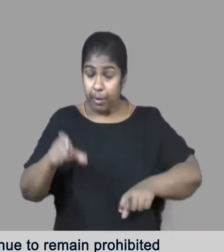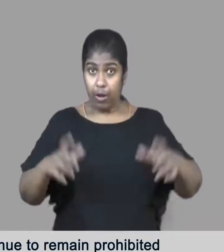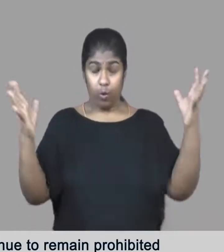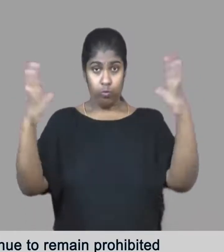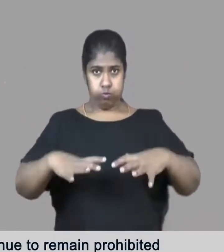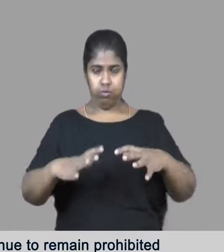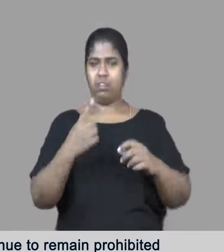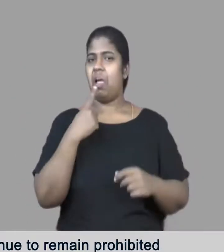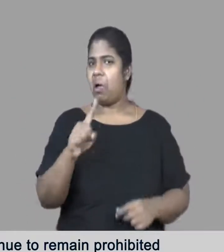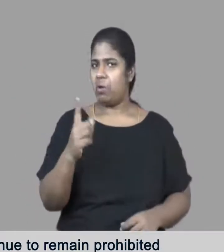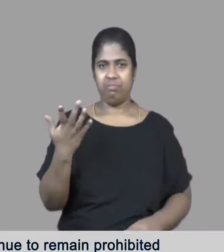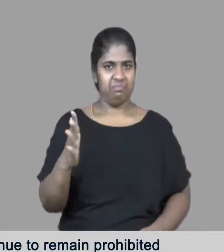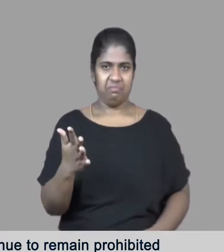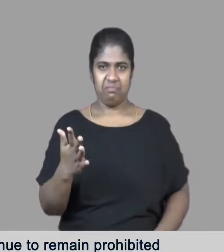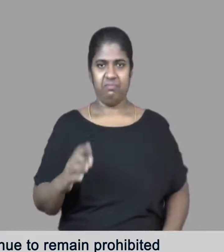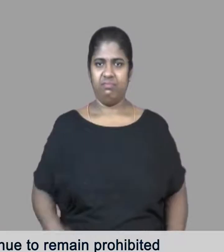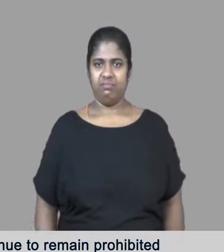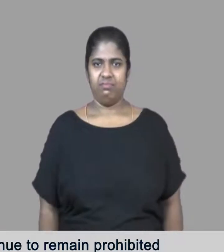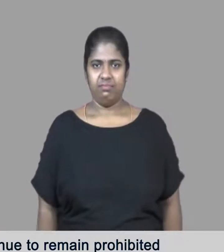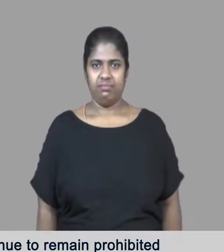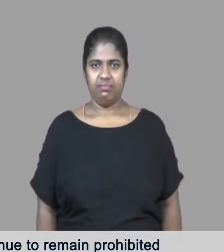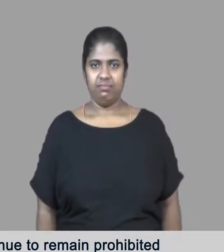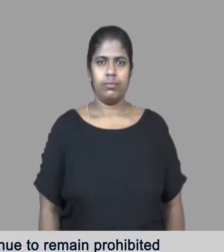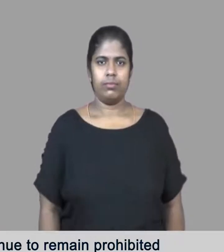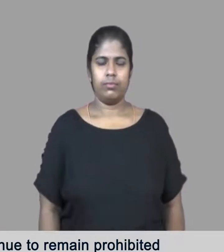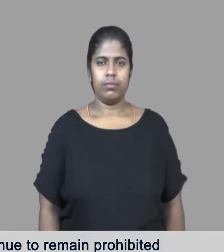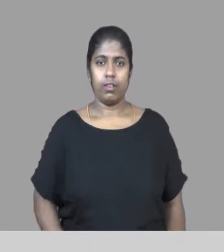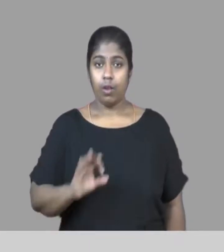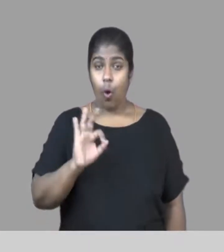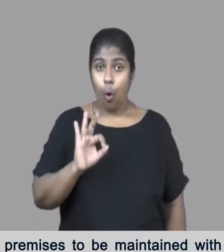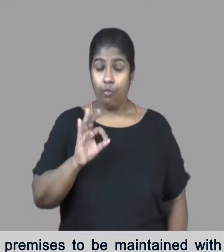Large gatherings continue to remain prohibited.